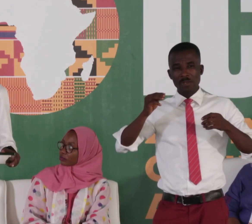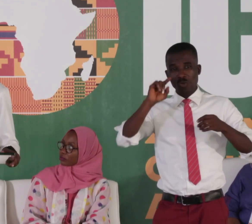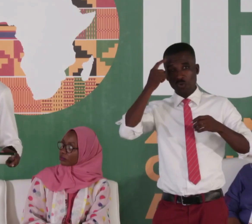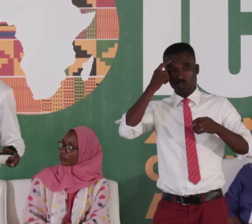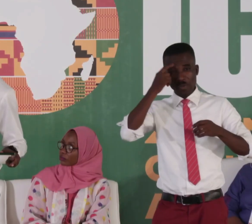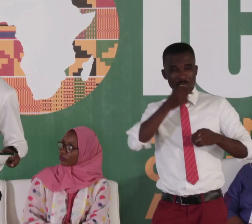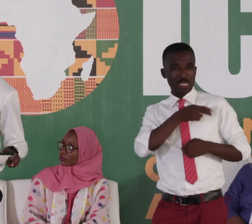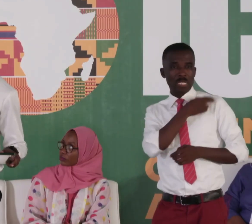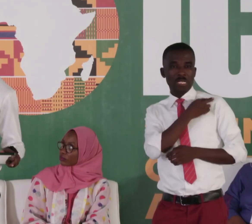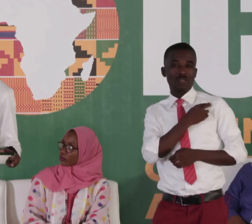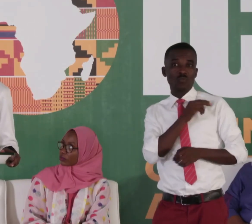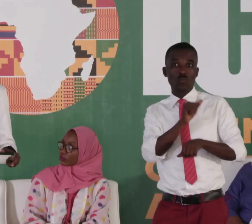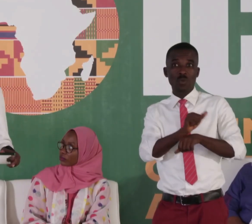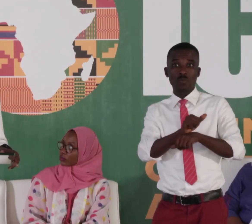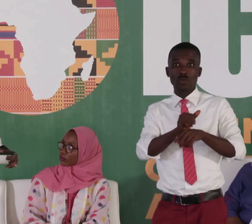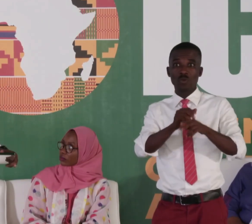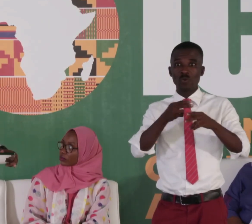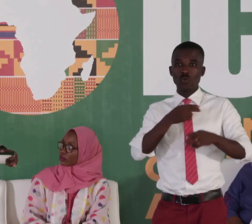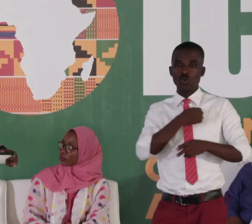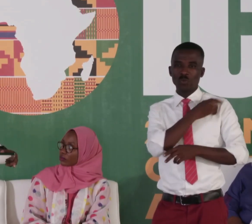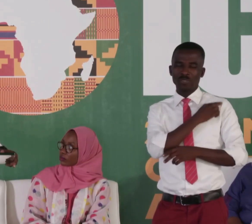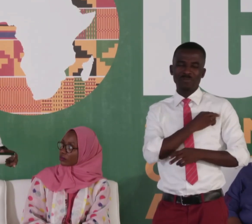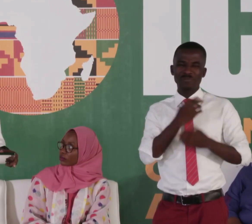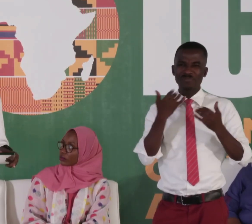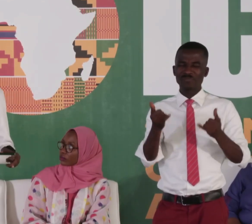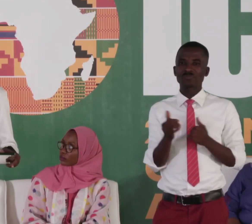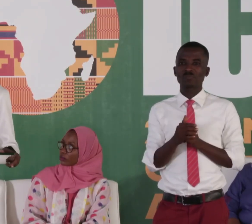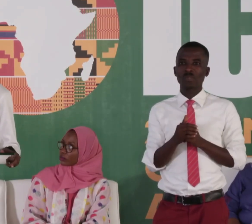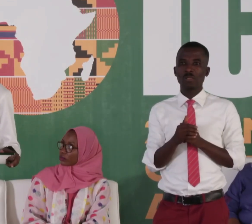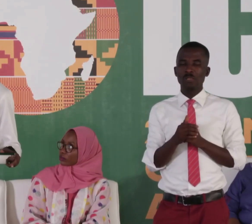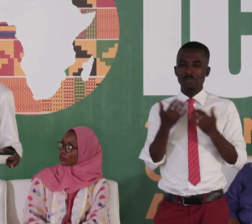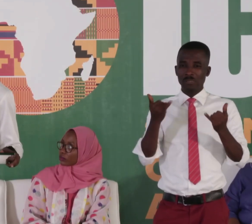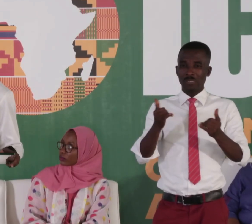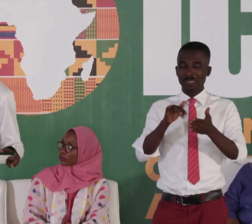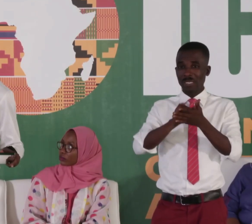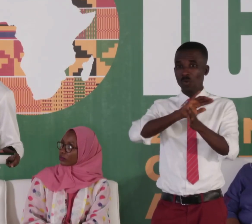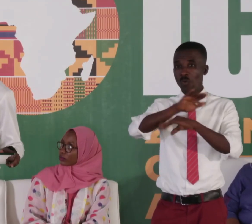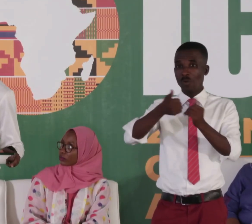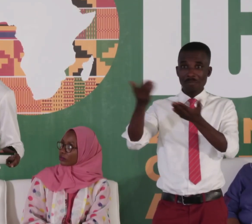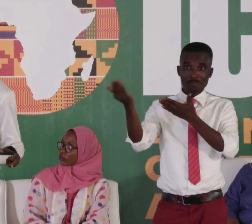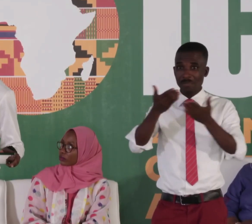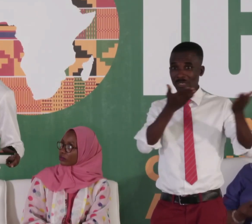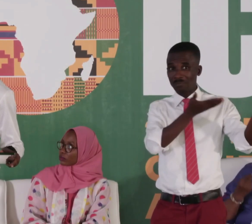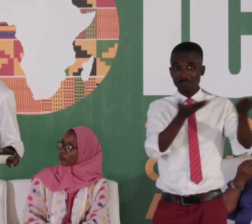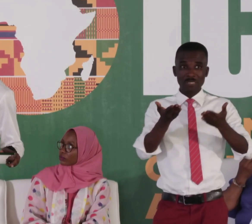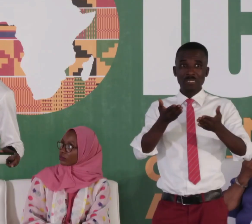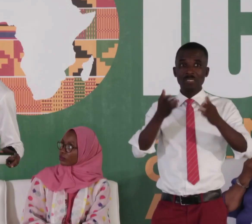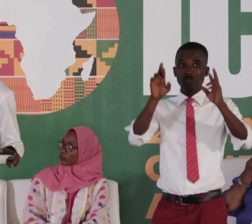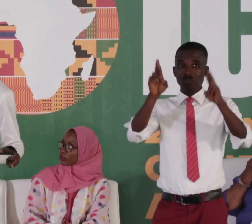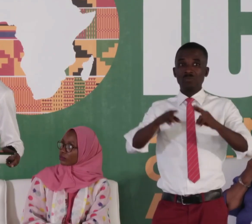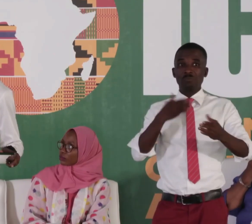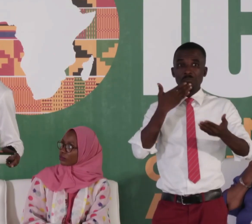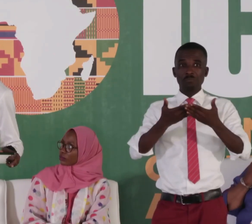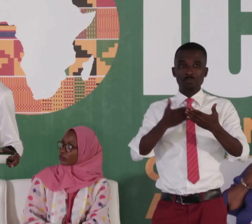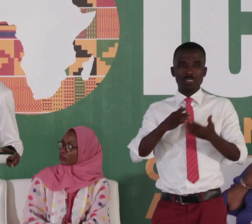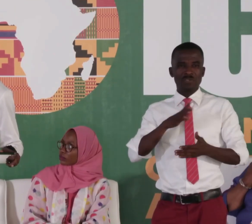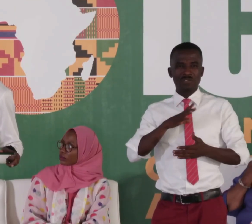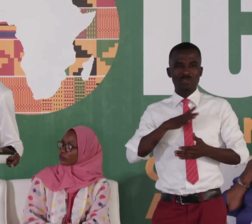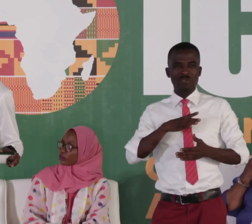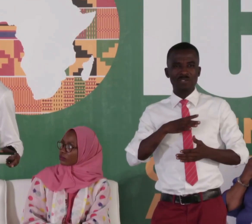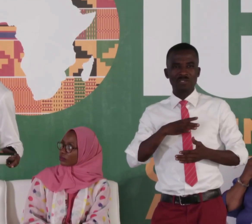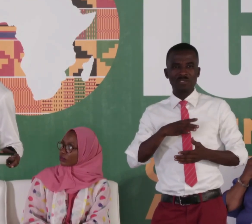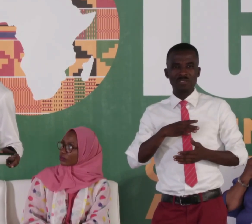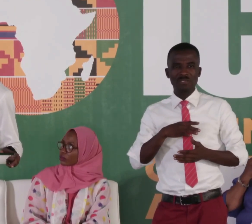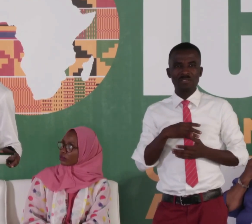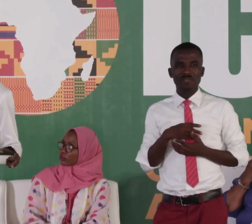Next slide. So this gives us our quantitative results. The blue line represents